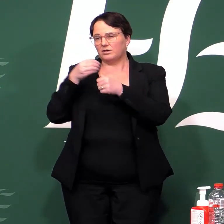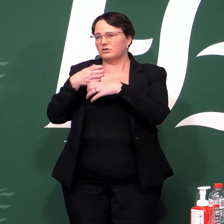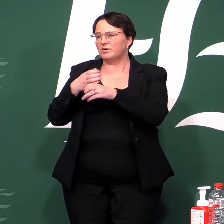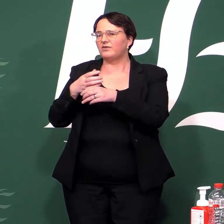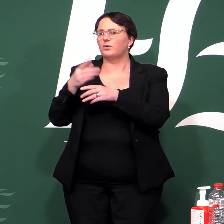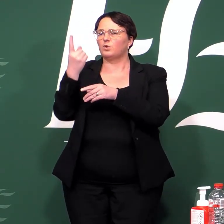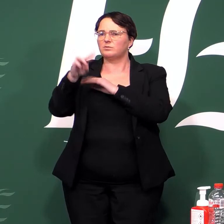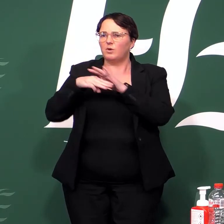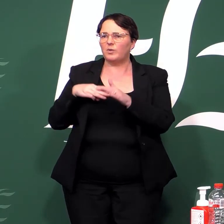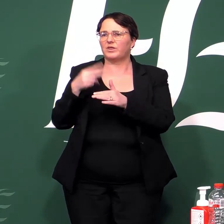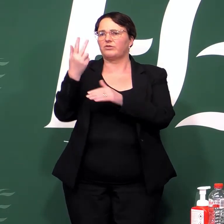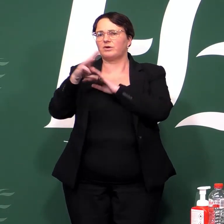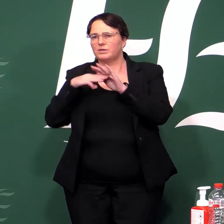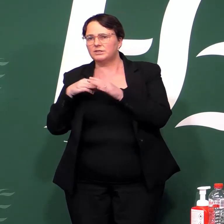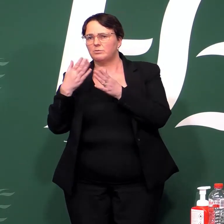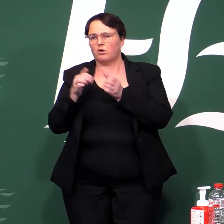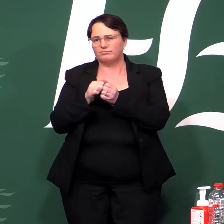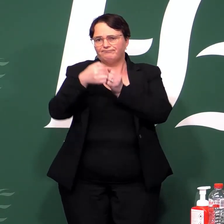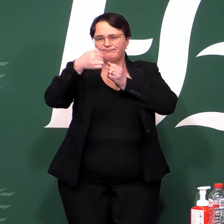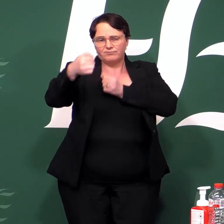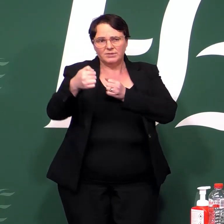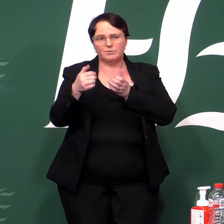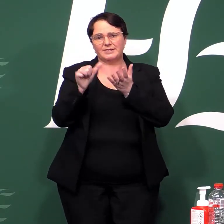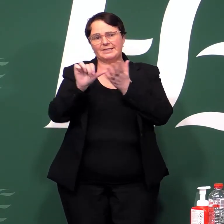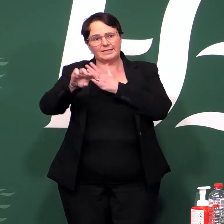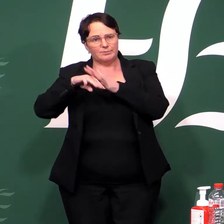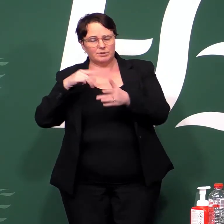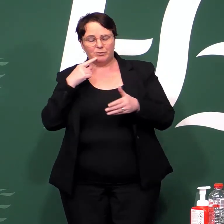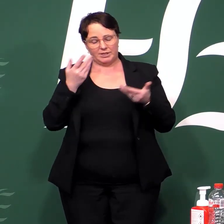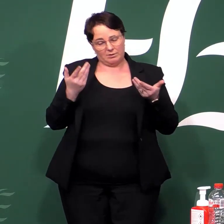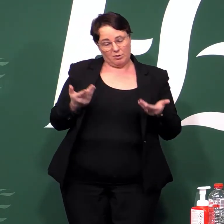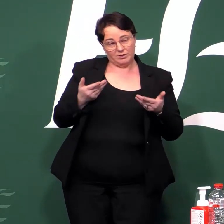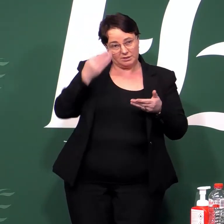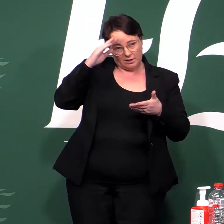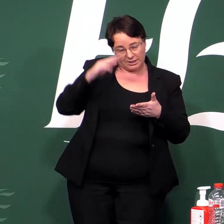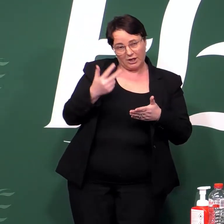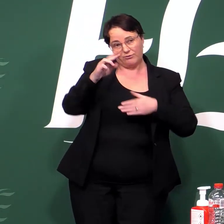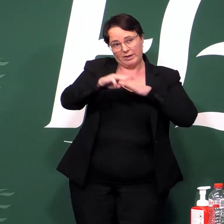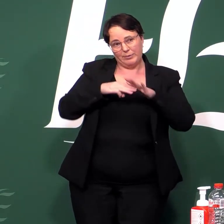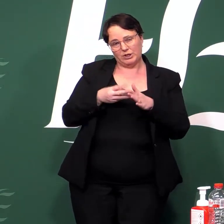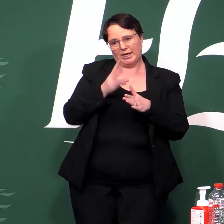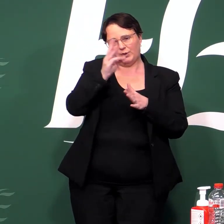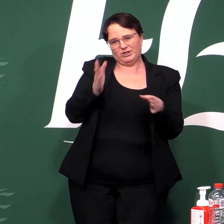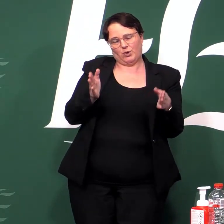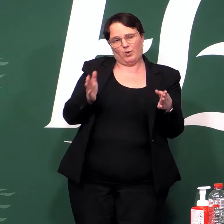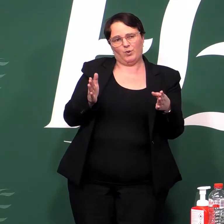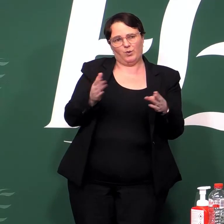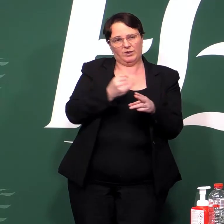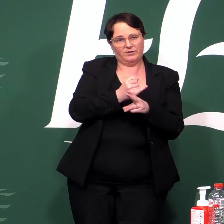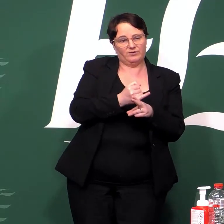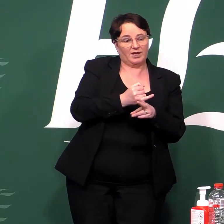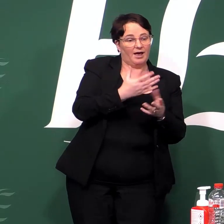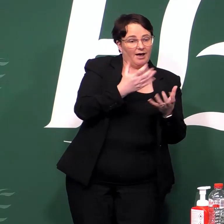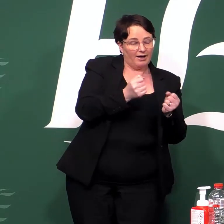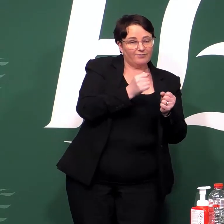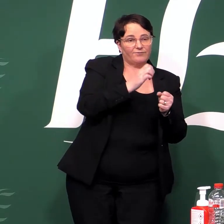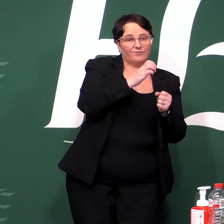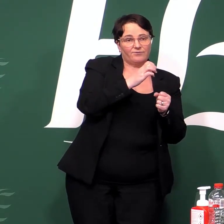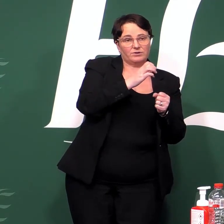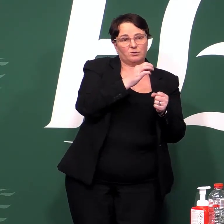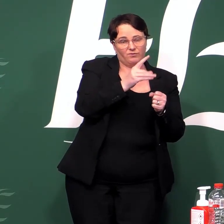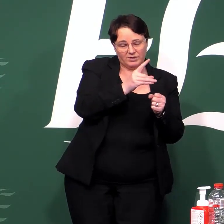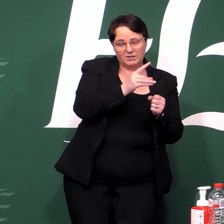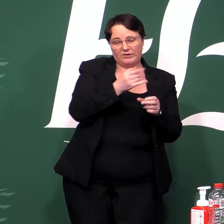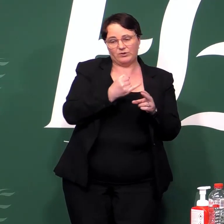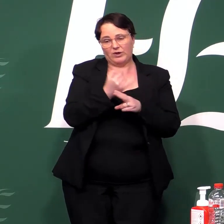1 month, 3 months, some are even further in terms of 6 months. So at the moment in Ireland, it's at that 3 month window, and unless NIAC change that advice, and they have looked at